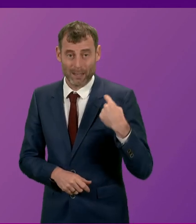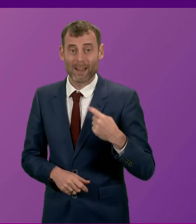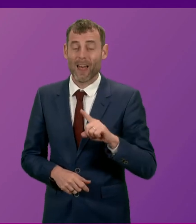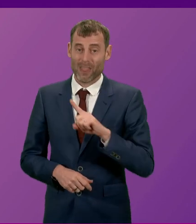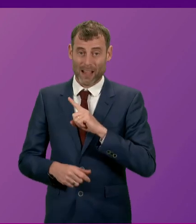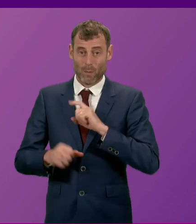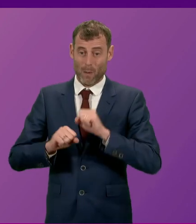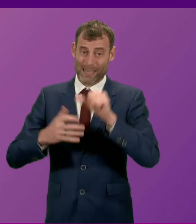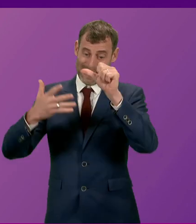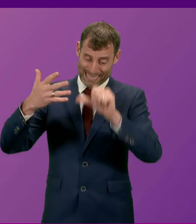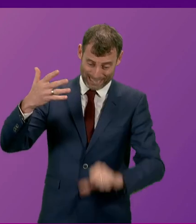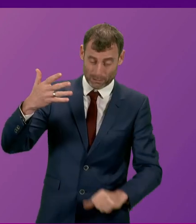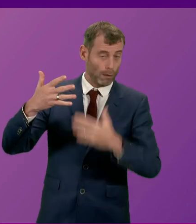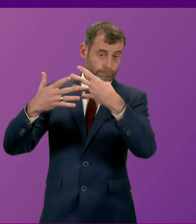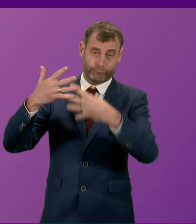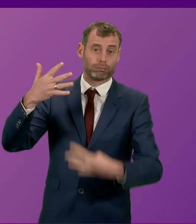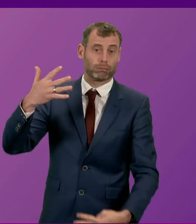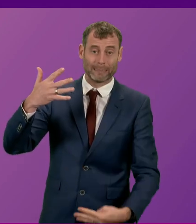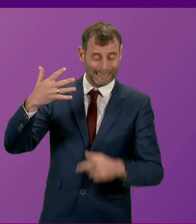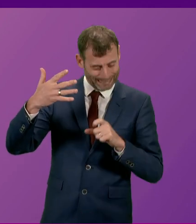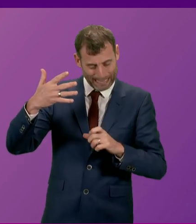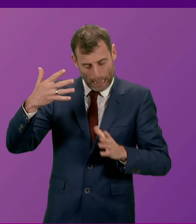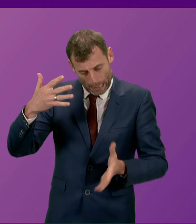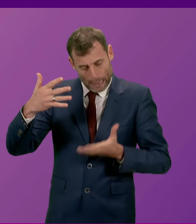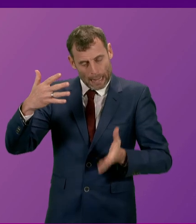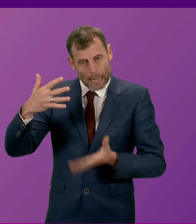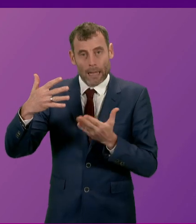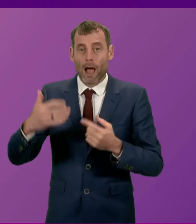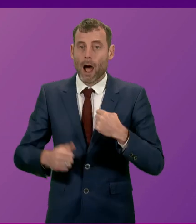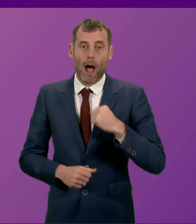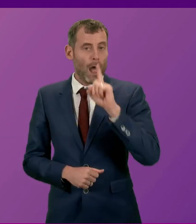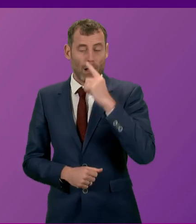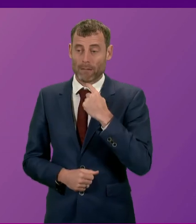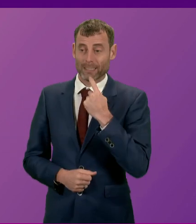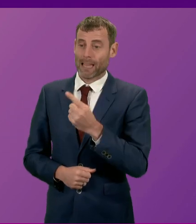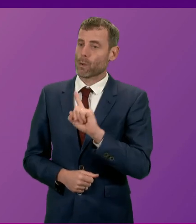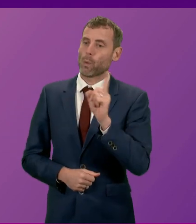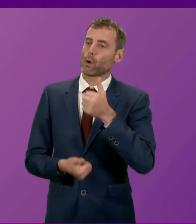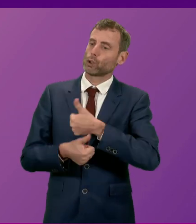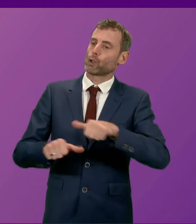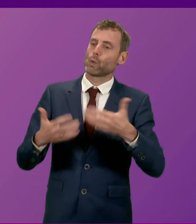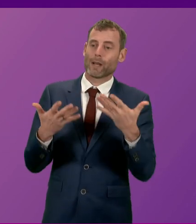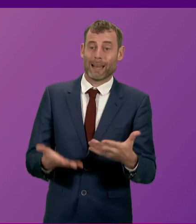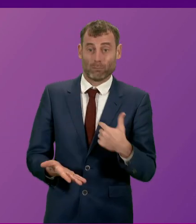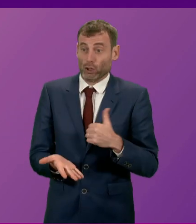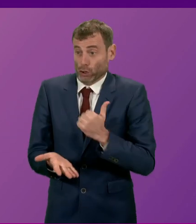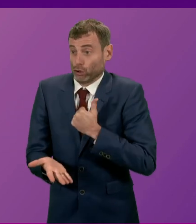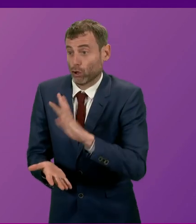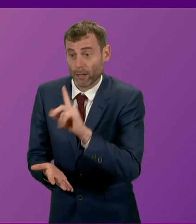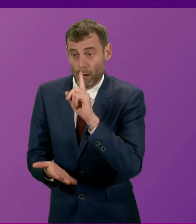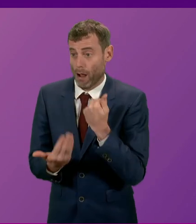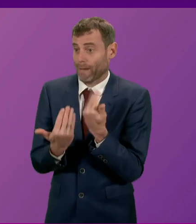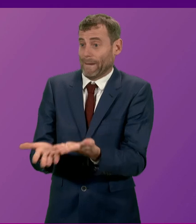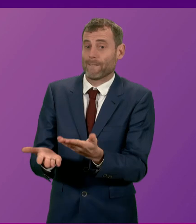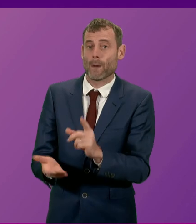to me. Now, I can't stand here and offer an instant solution, and I'm sorry about that, but what I will give Tess White the commitment is that the